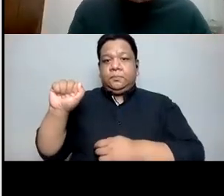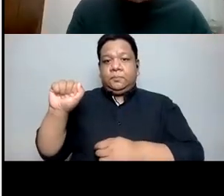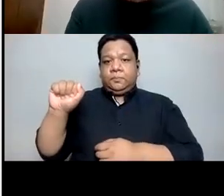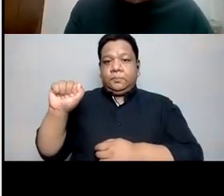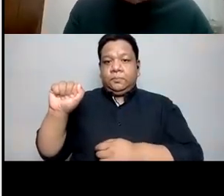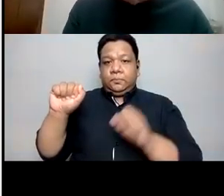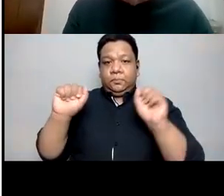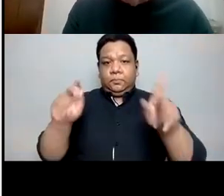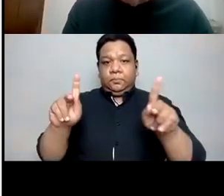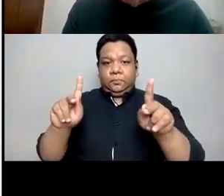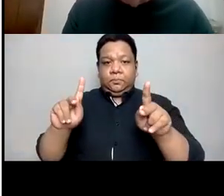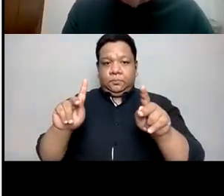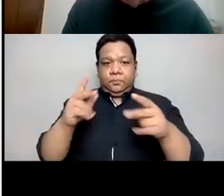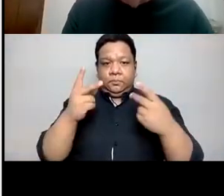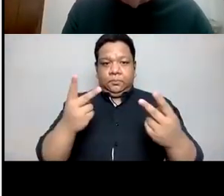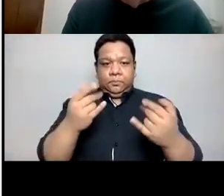Okay, so let's go back.